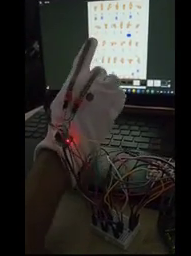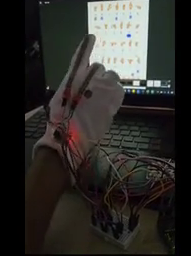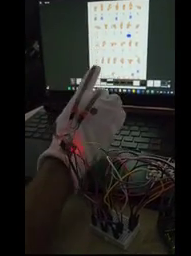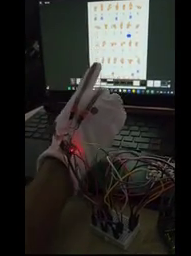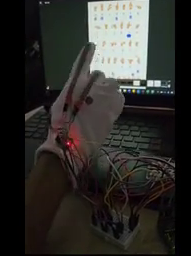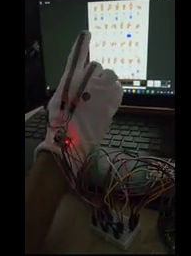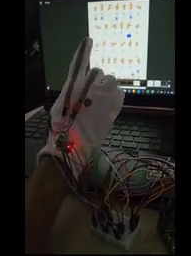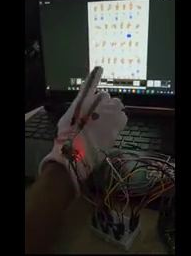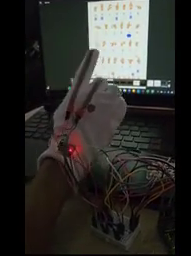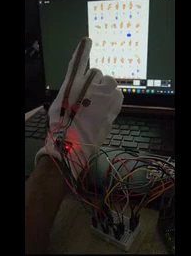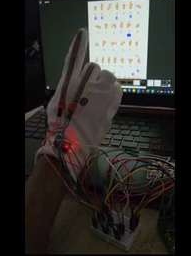Q,